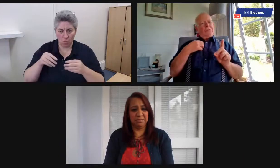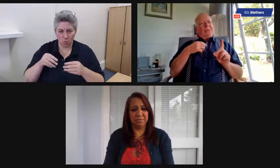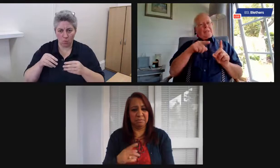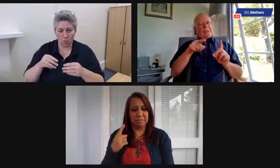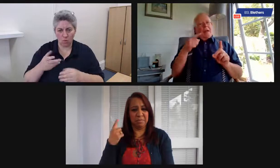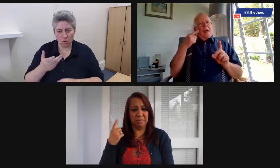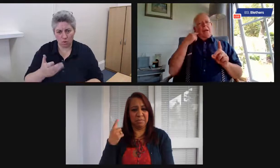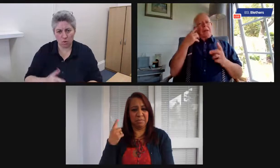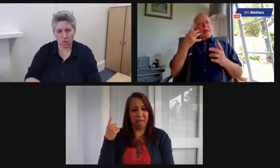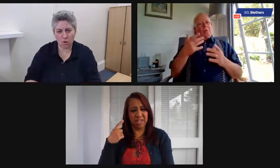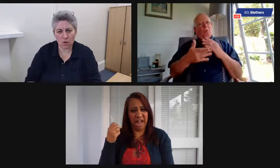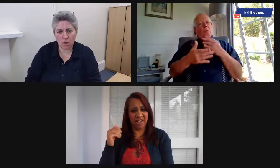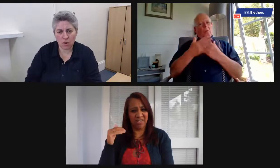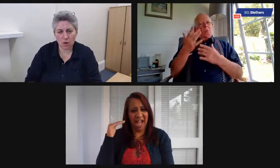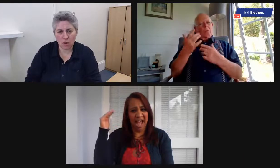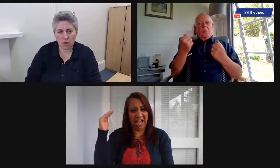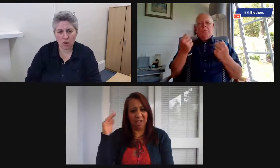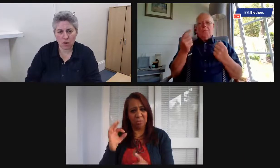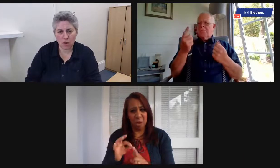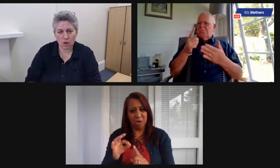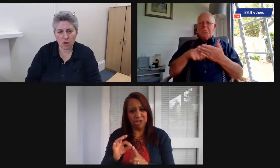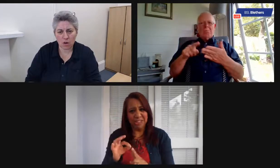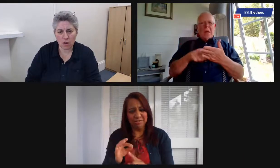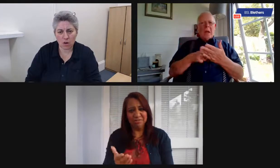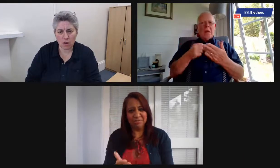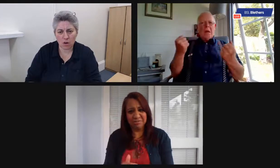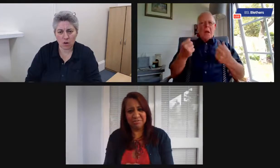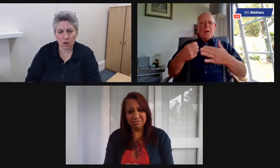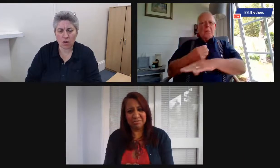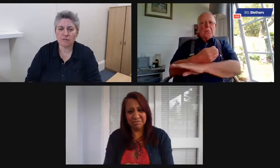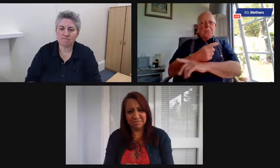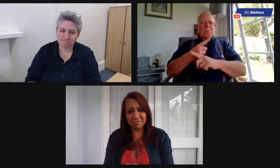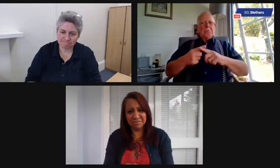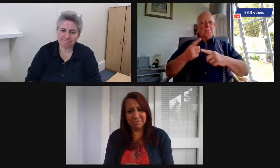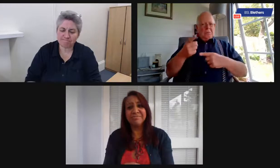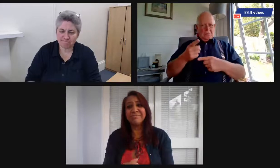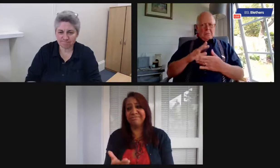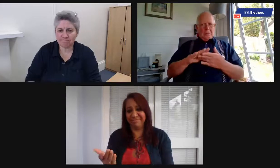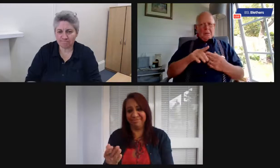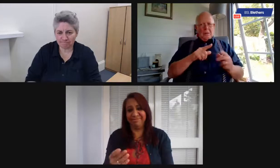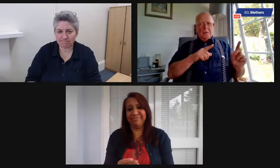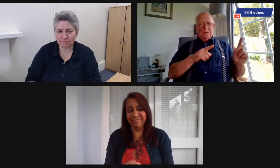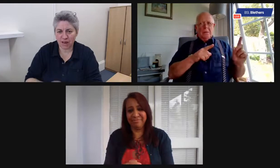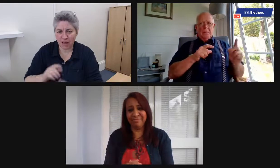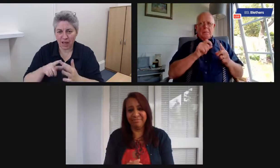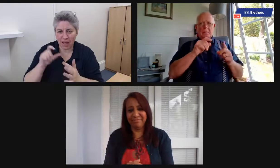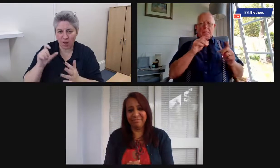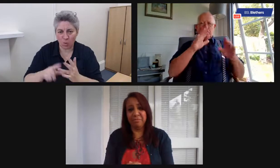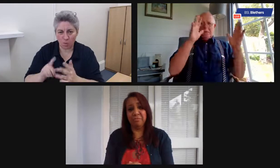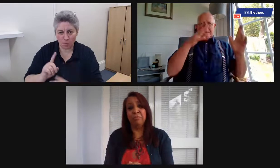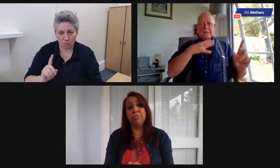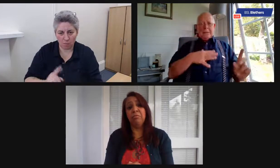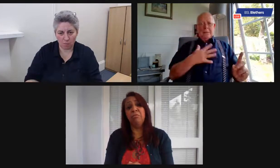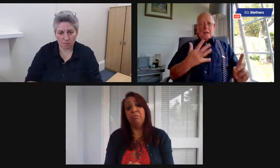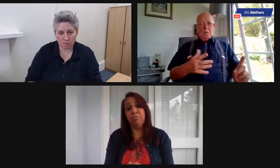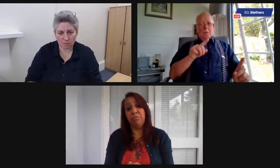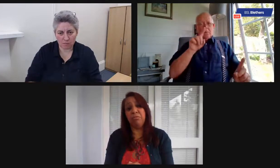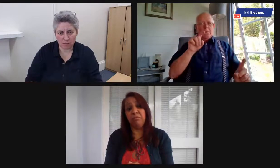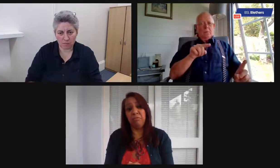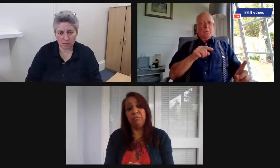I suppose then it's a tree that just absorbs pollution then, I suppose? Yeah, I mean, I don't know what will happen